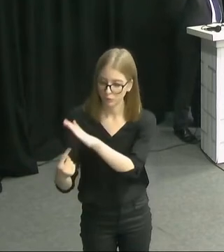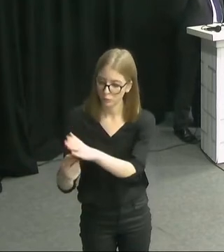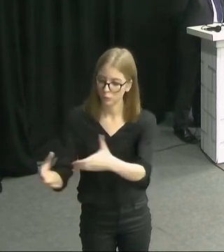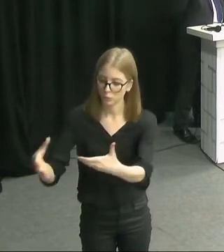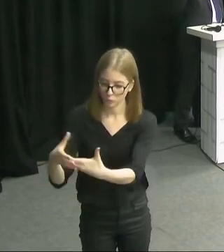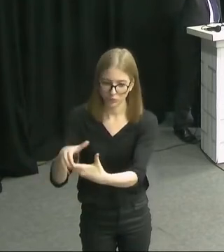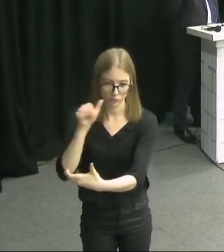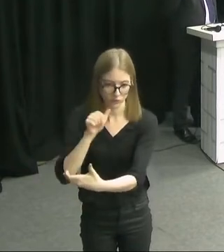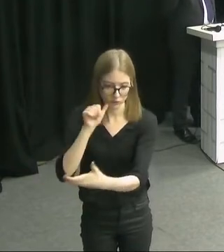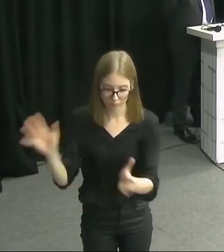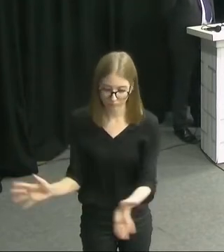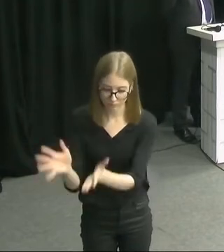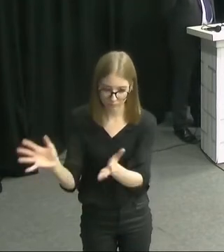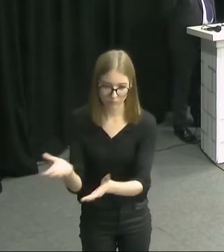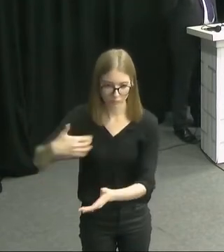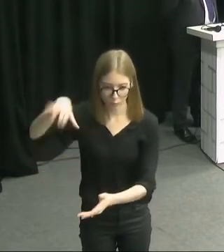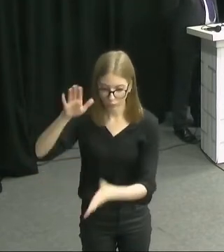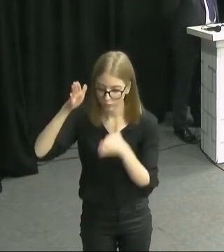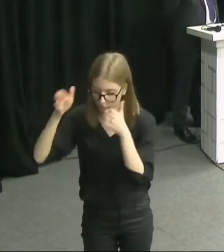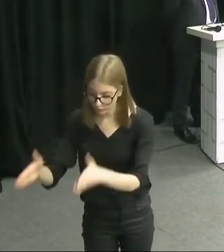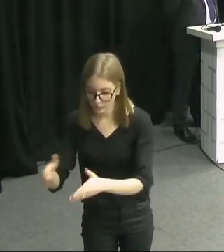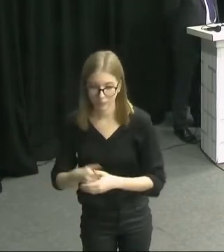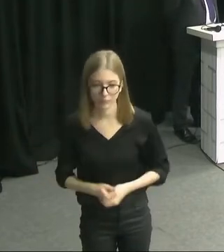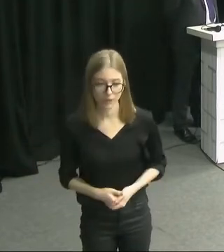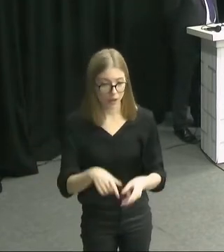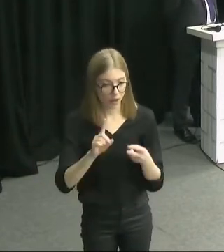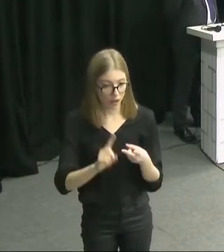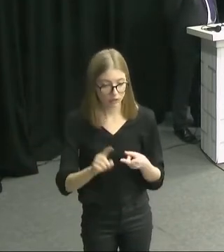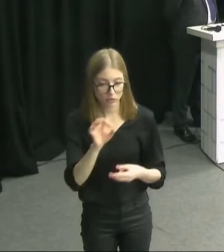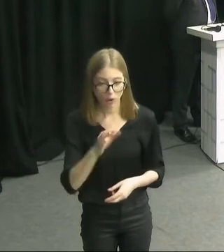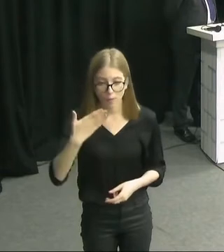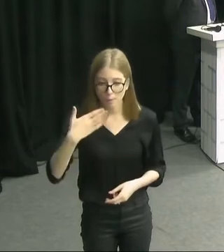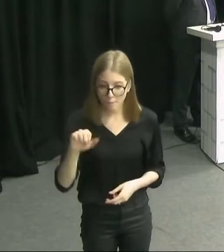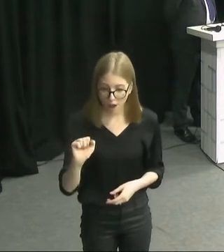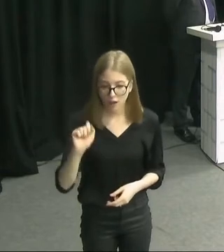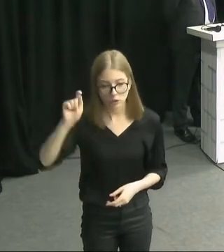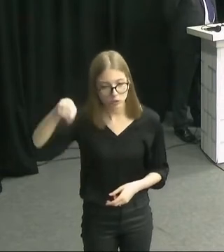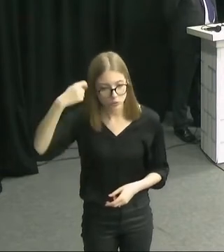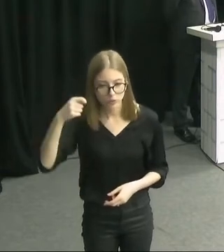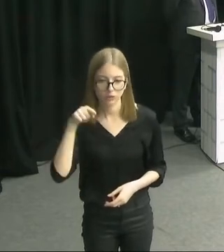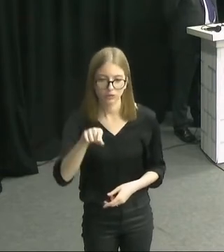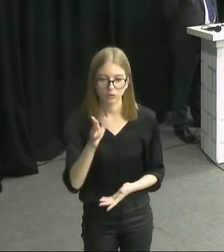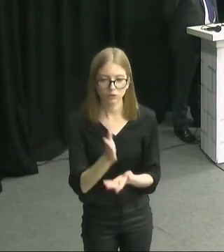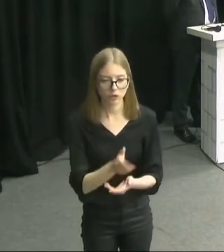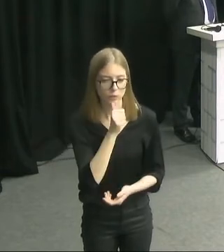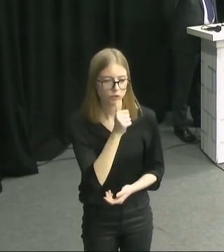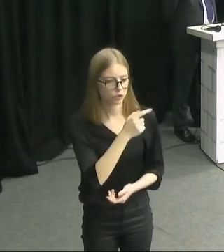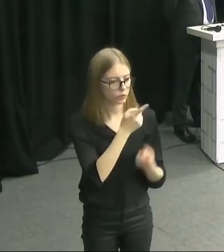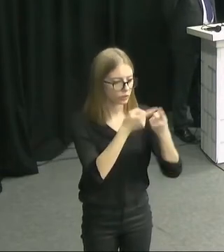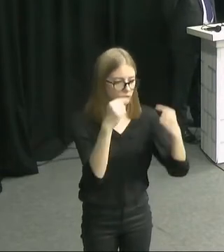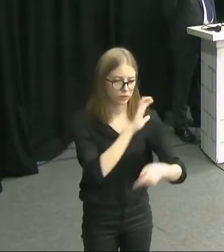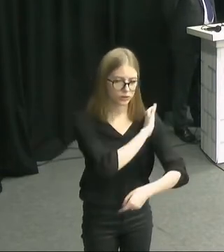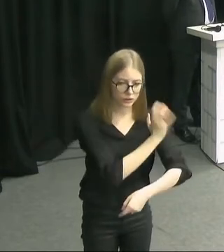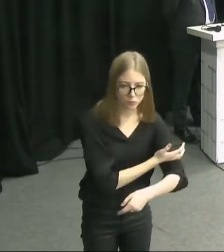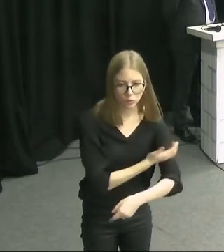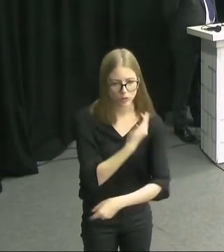Now, I think that master studies is the most difficult point now here. I think that the quality of master studies